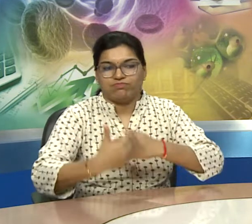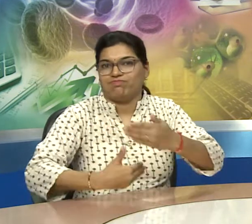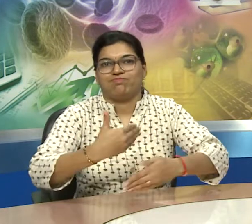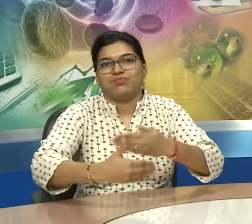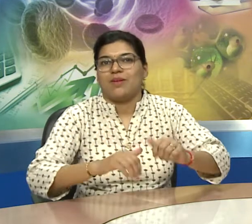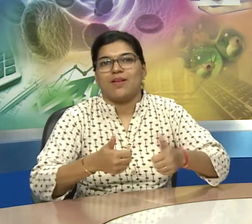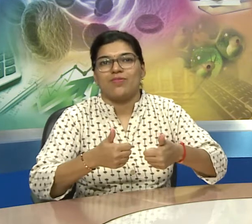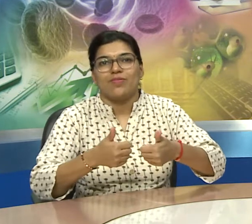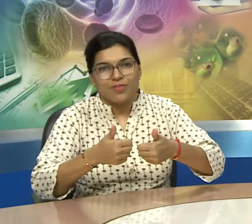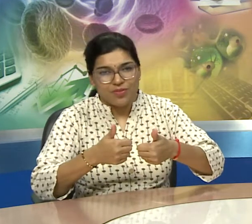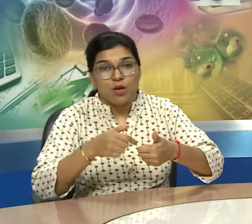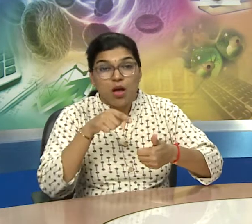was dog.